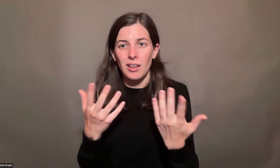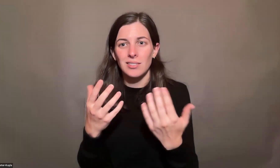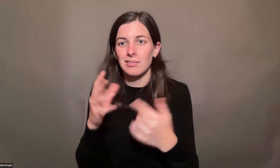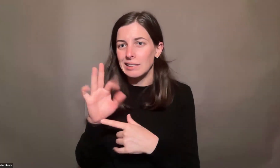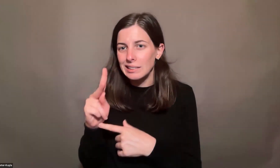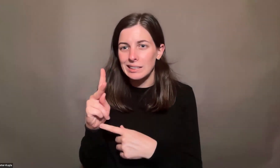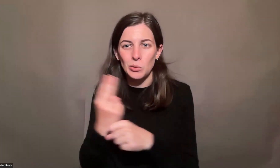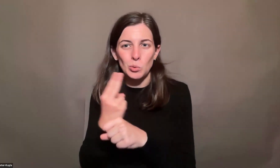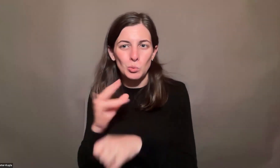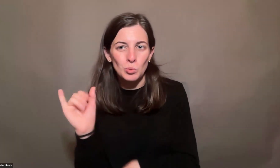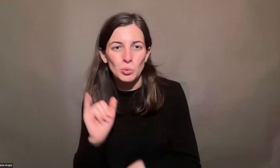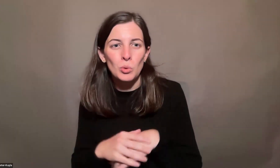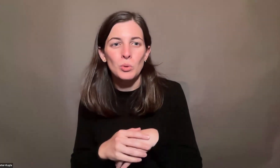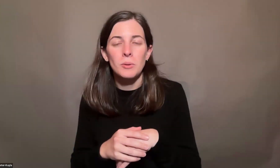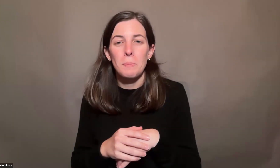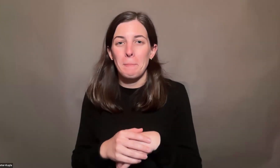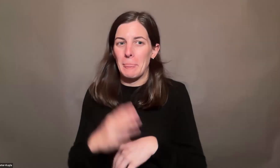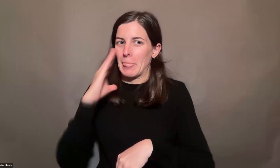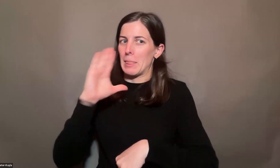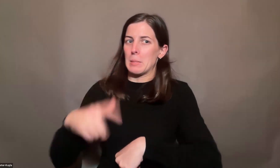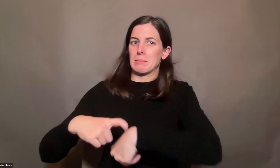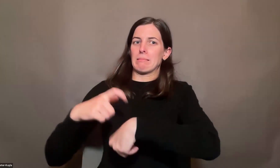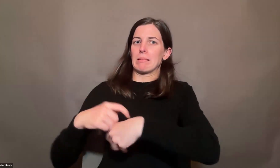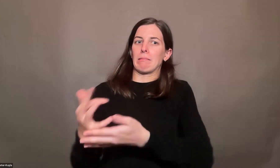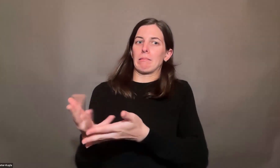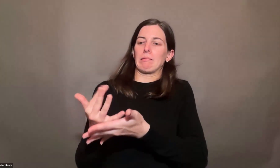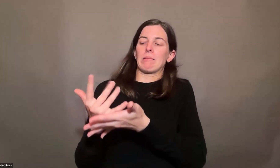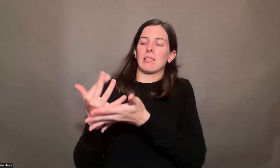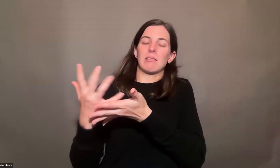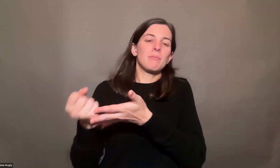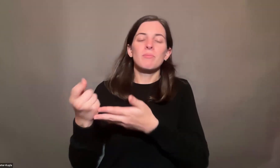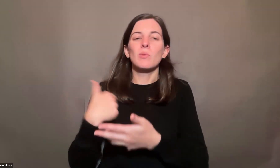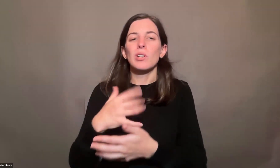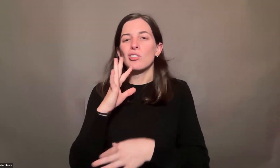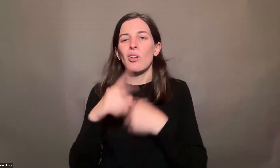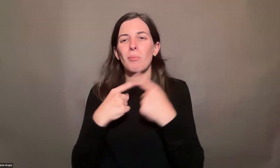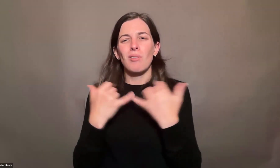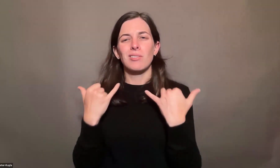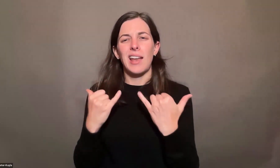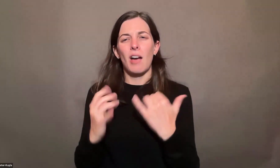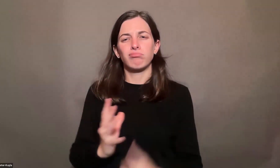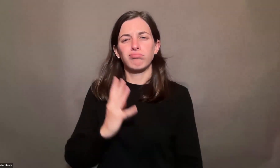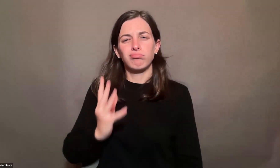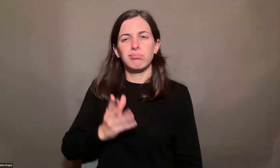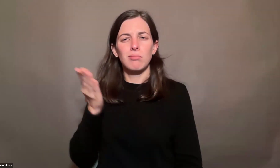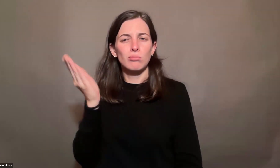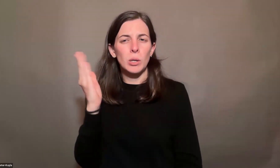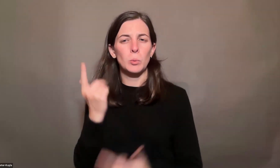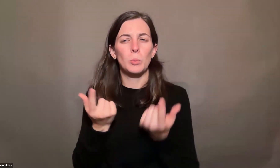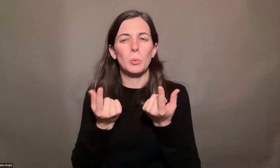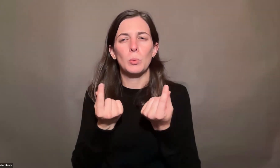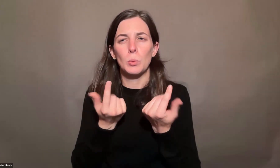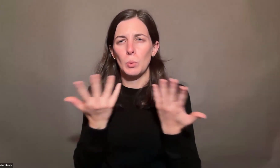Moving on, as time is ticking, we're going to talk about polished presentations and what we can do in a presentation format to make